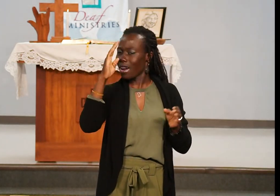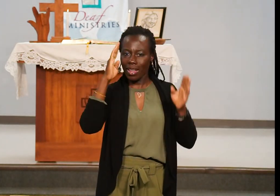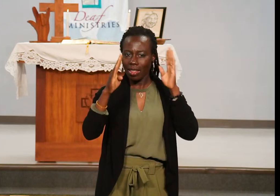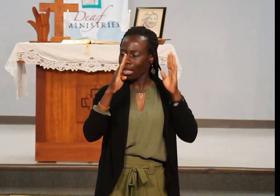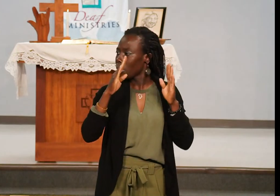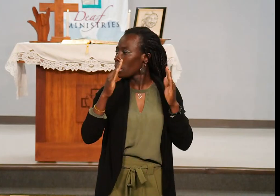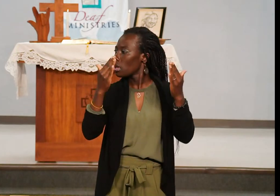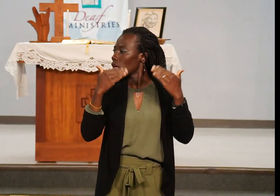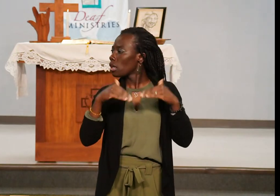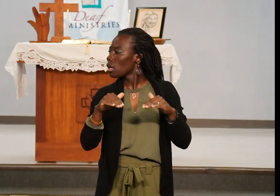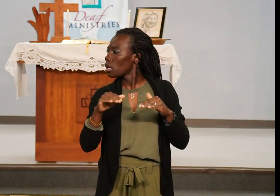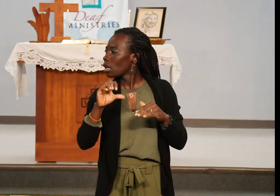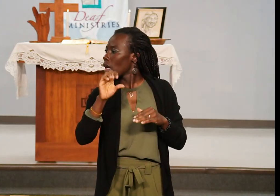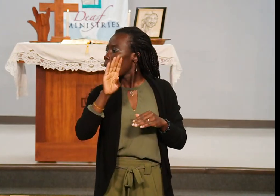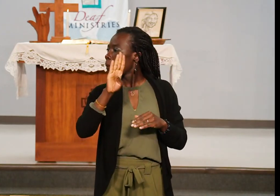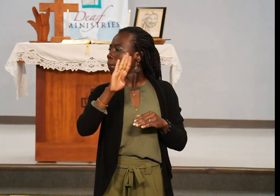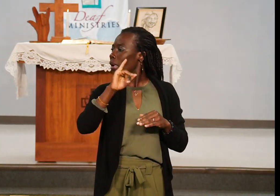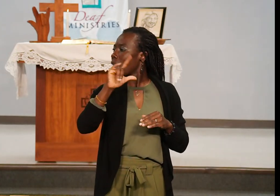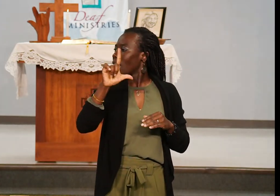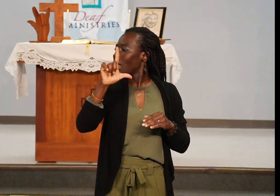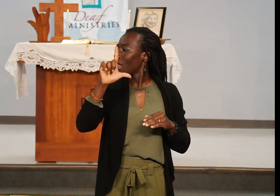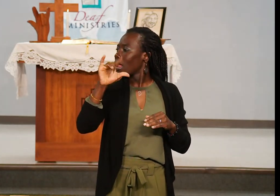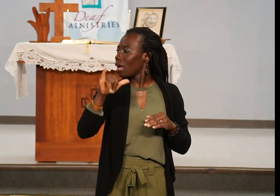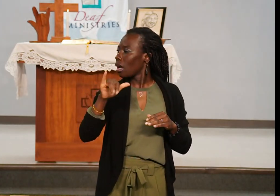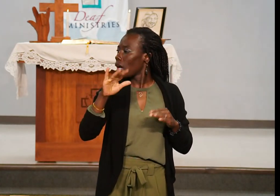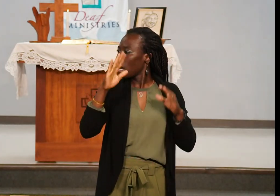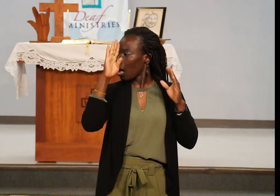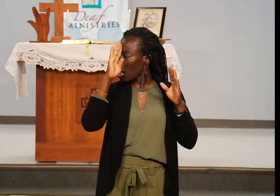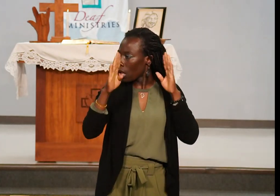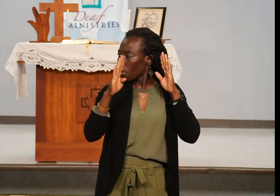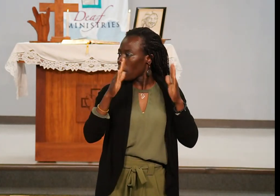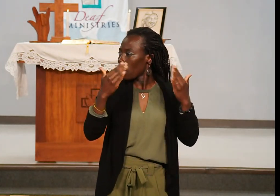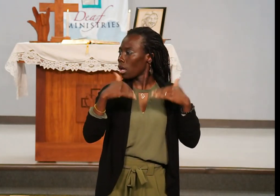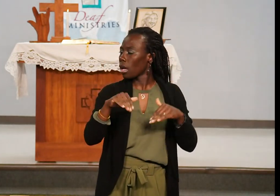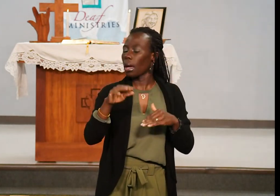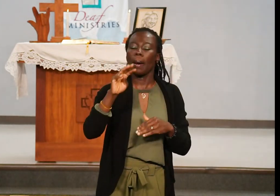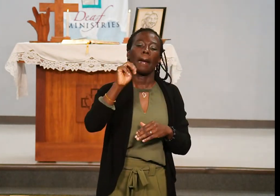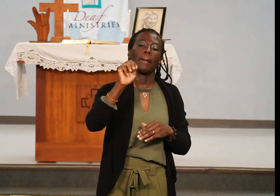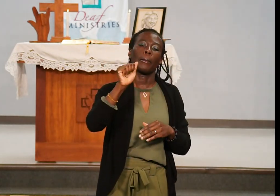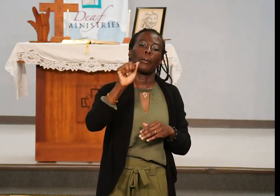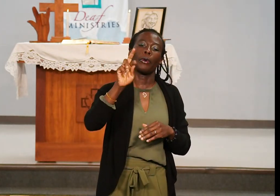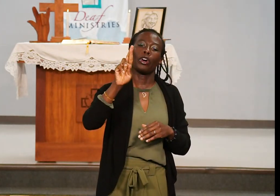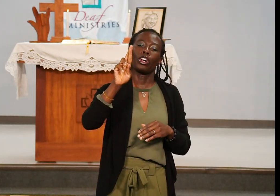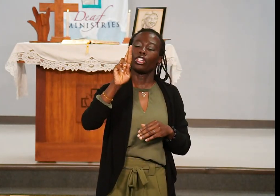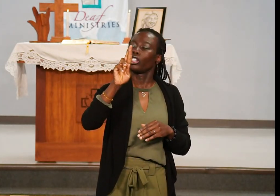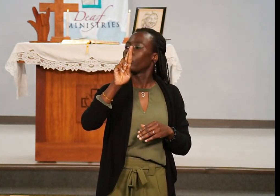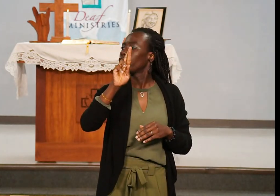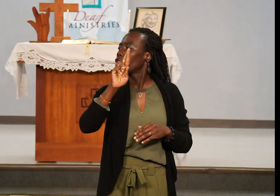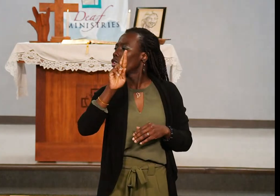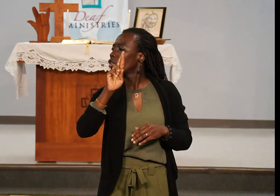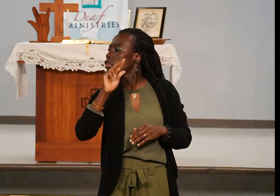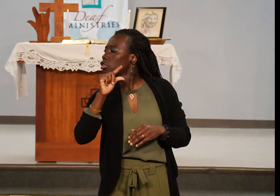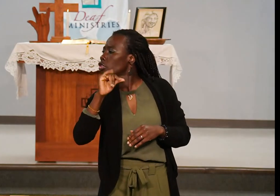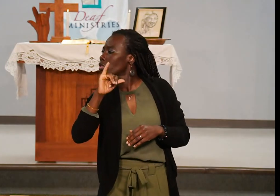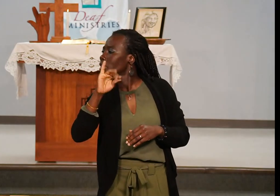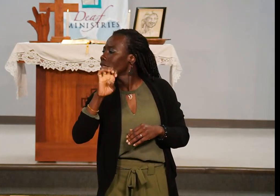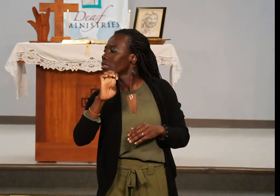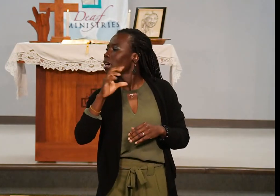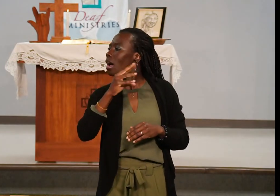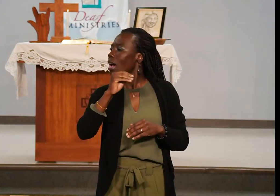for the United Methodist Conference that is upcoming. Margie and John Coggins Peckin are with us, and